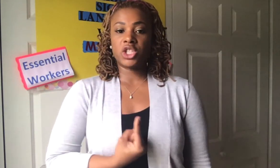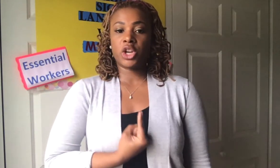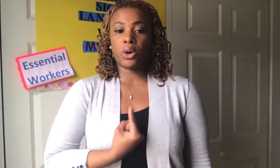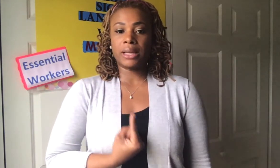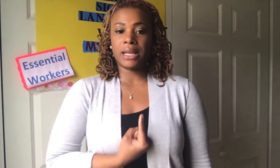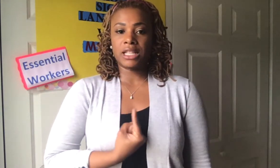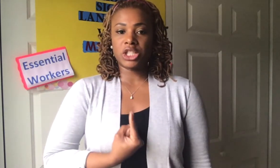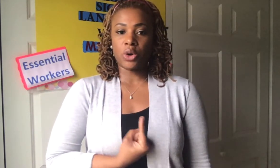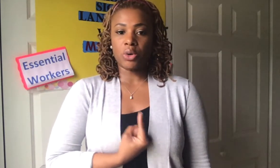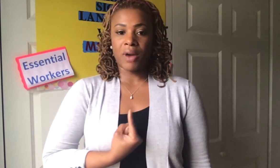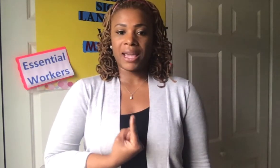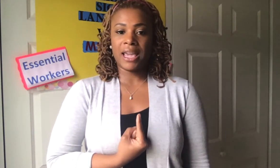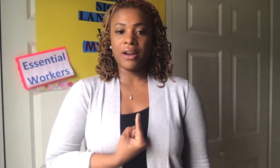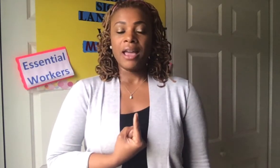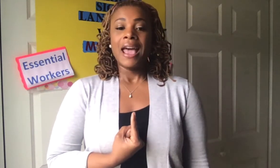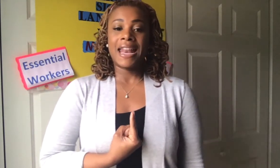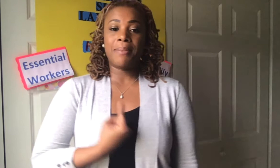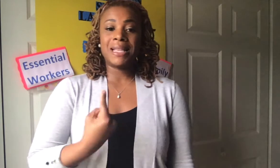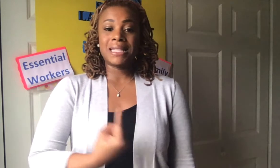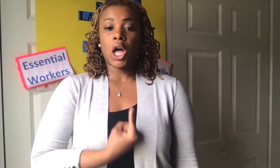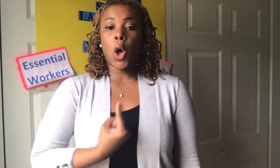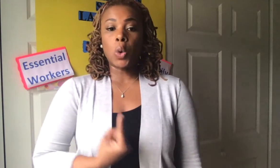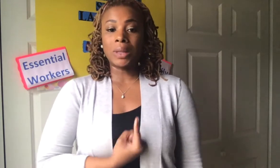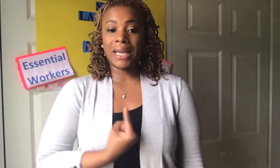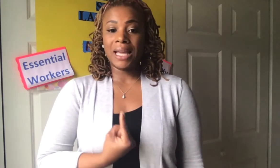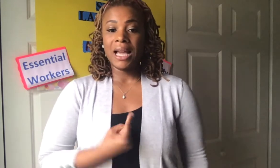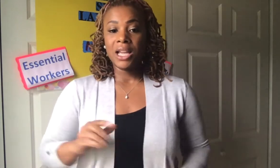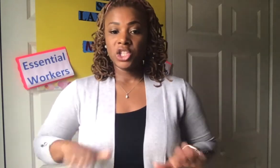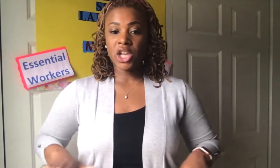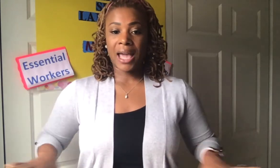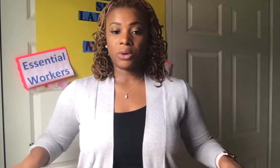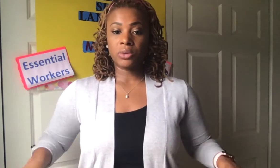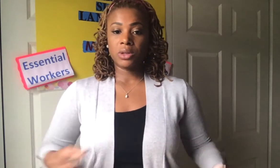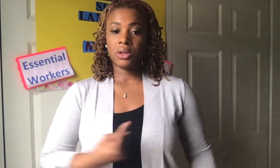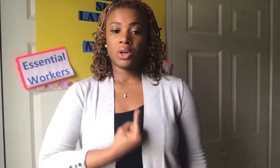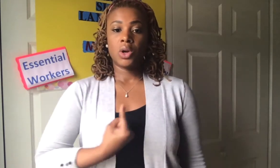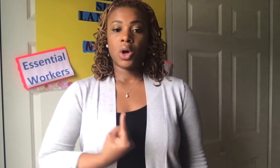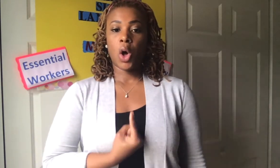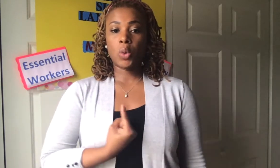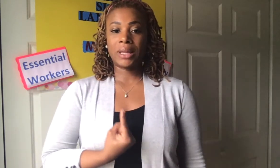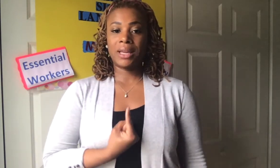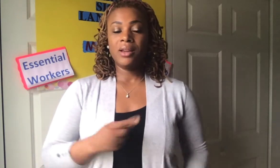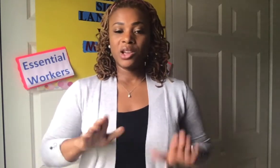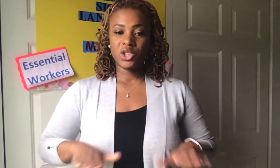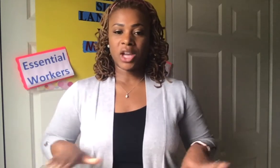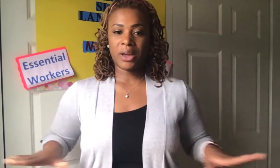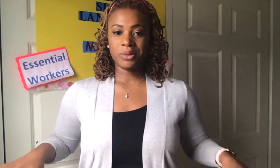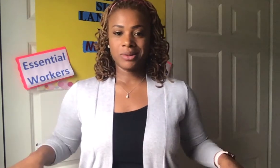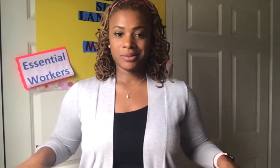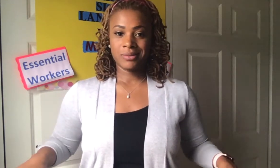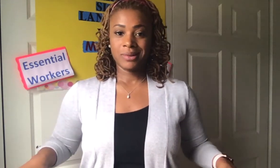twirl it in a circle right here. And that means only child. Only child. Got